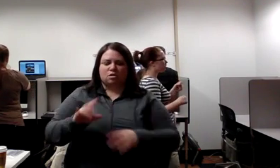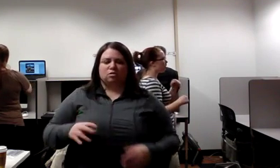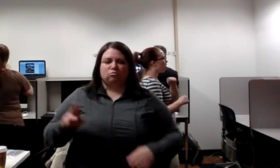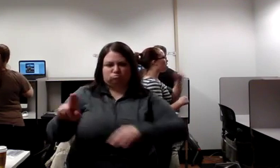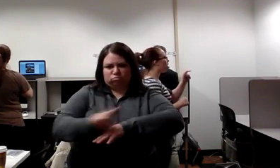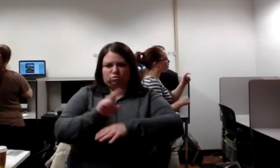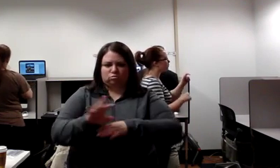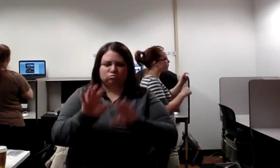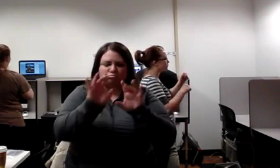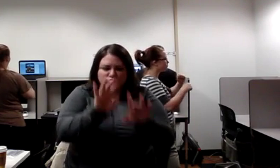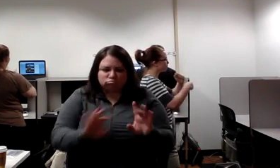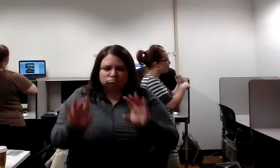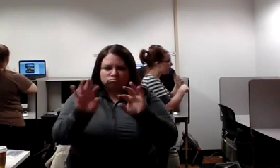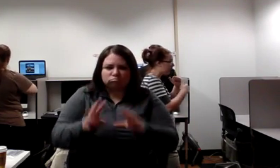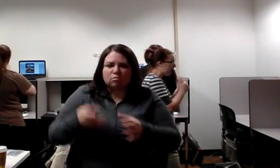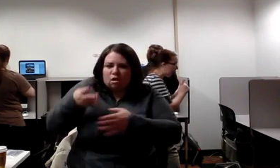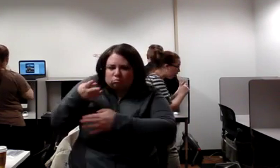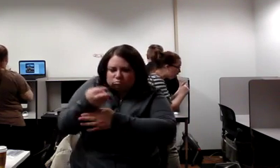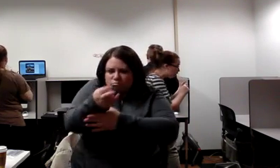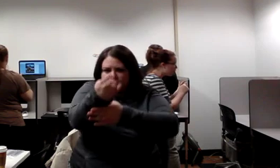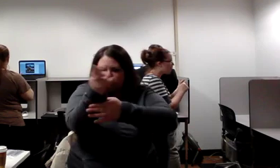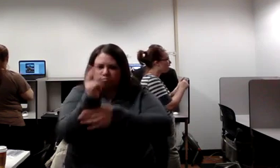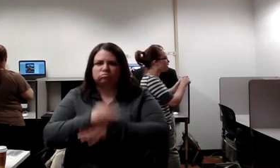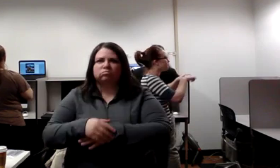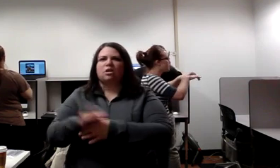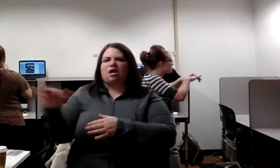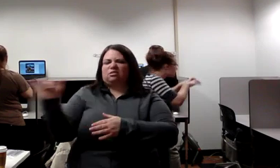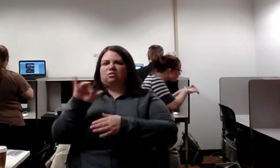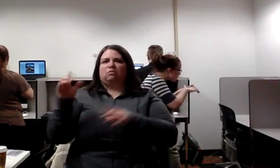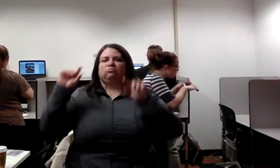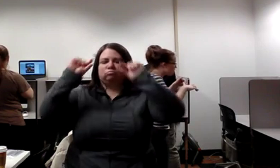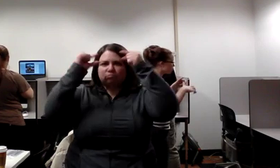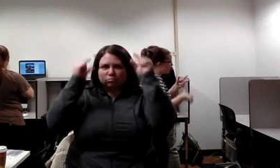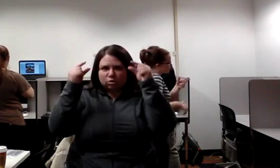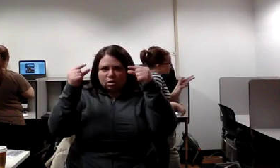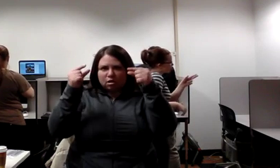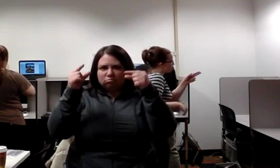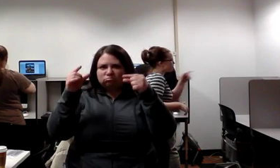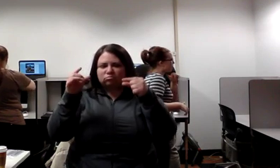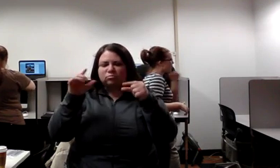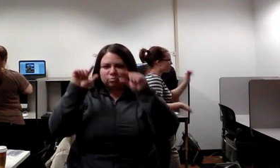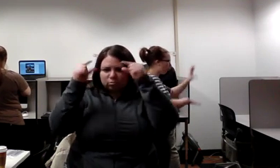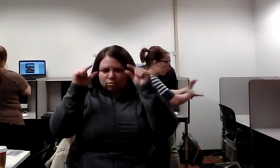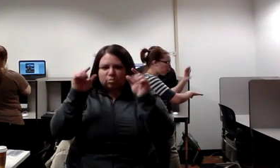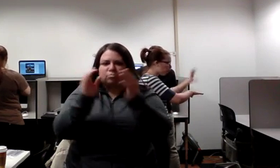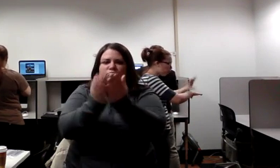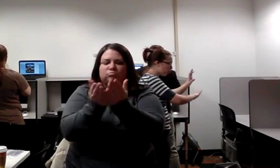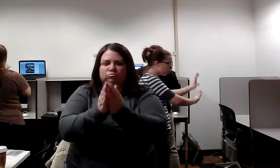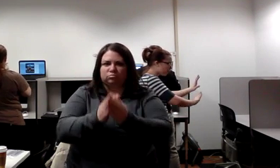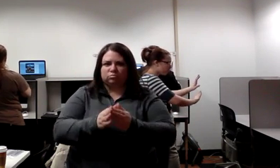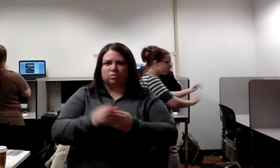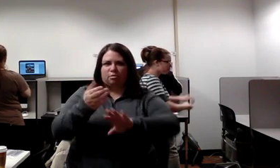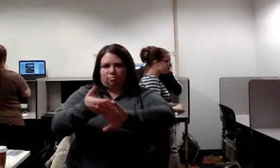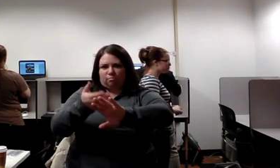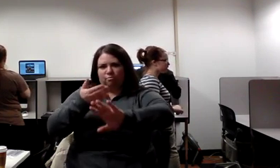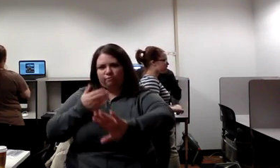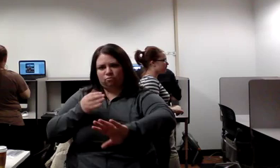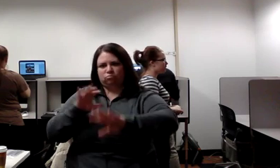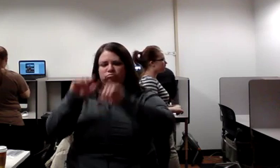and Polaroid cameras. It was sort of like Google in paperback form 35 years before Google came along. It was